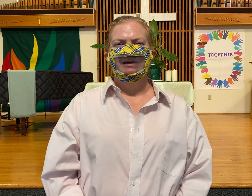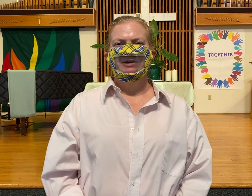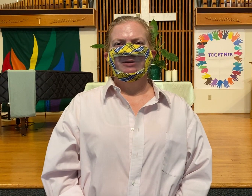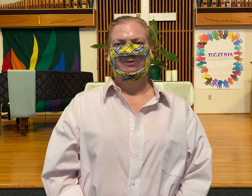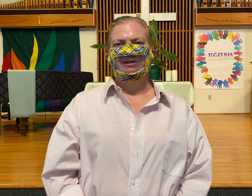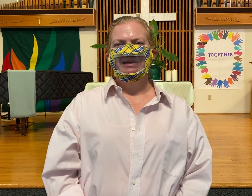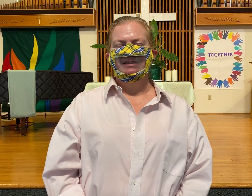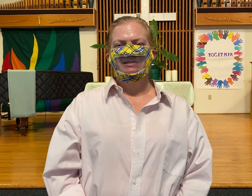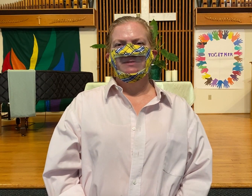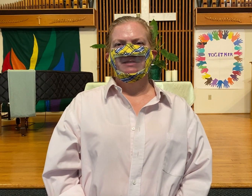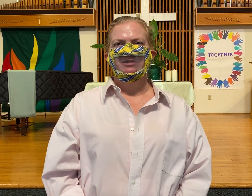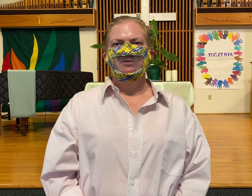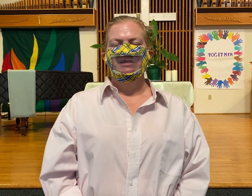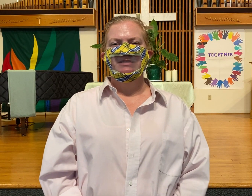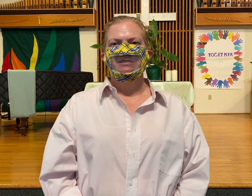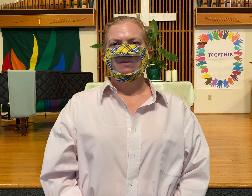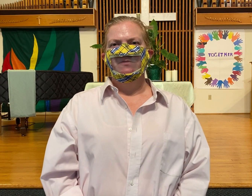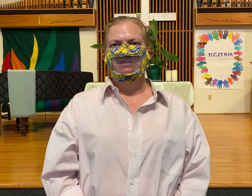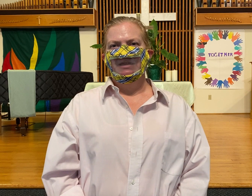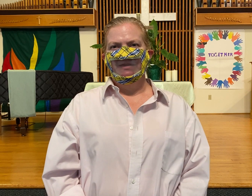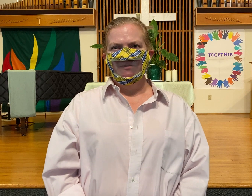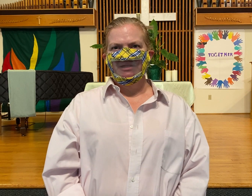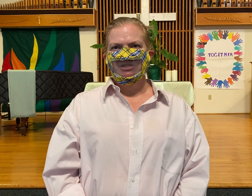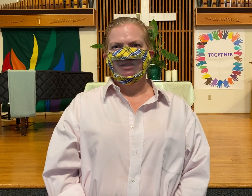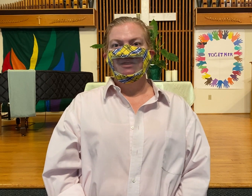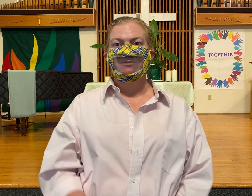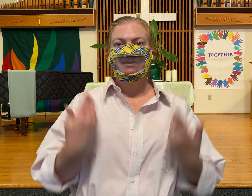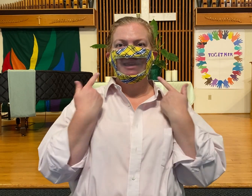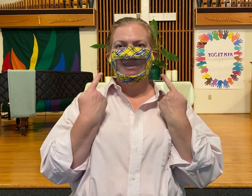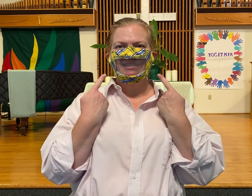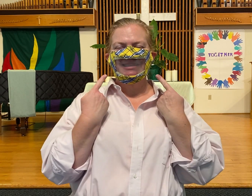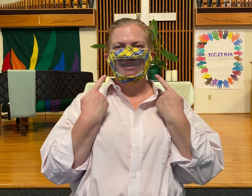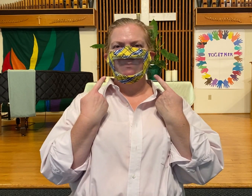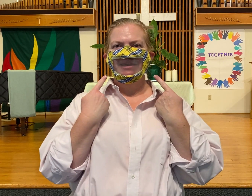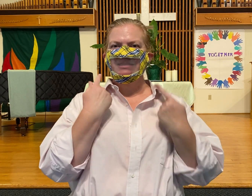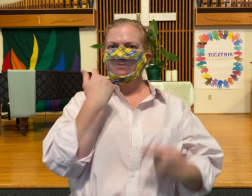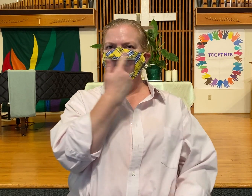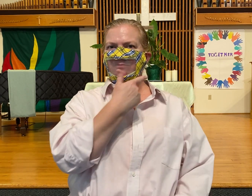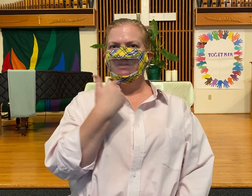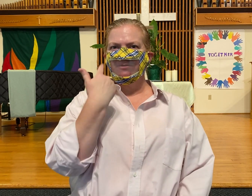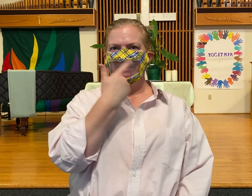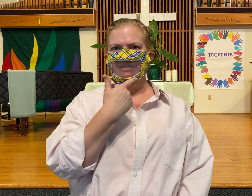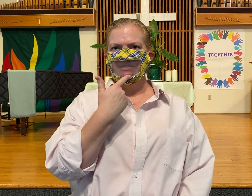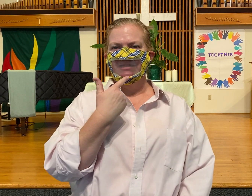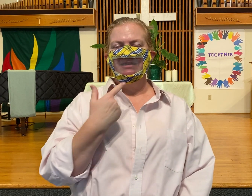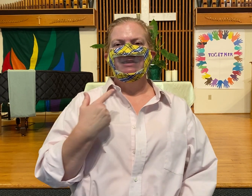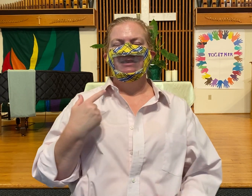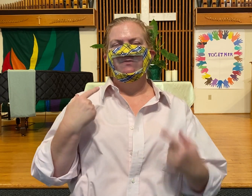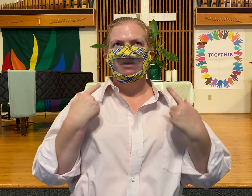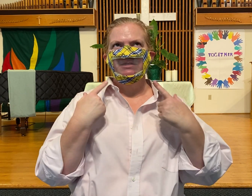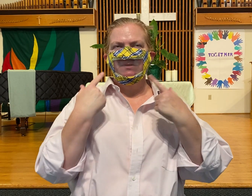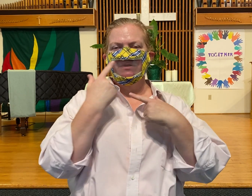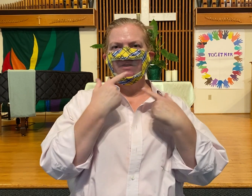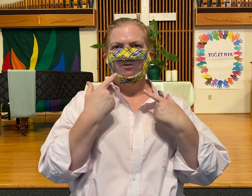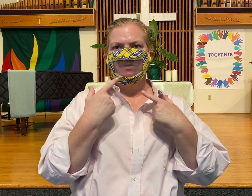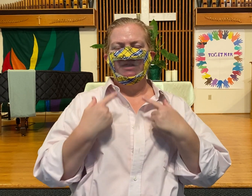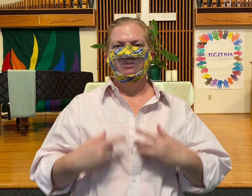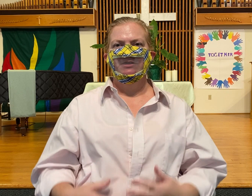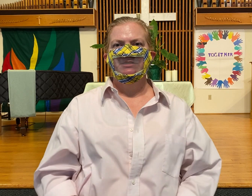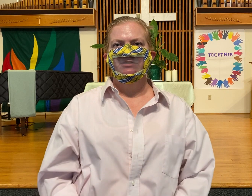Good morning. It's Miss Dedra, and it's time for sign language. And look what I got. I got a mask with a window in it. Now, it fogs up a little bit. I tried to